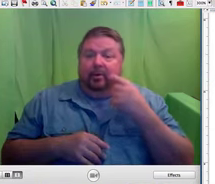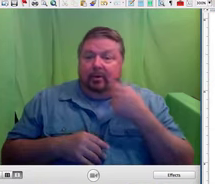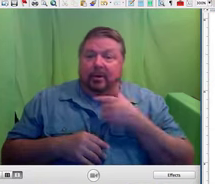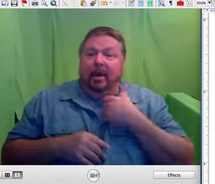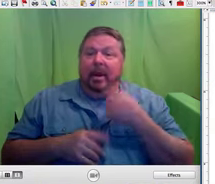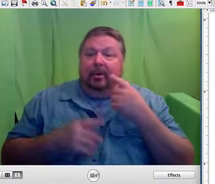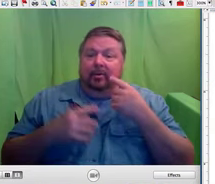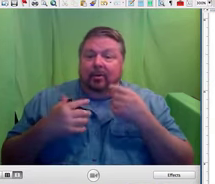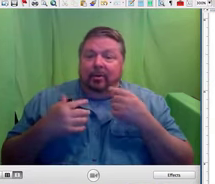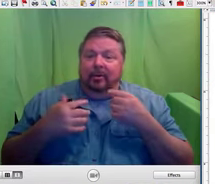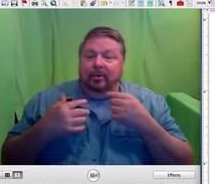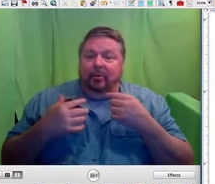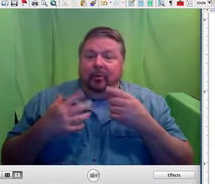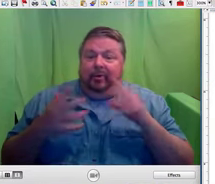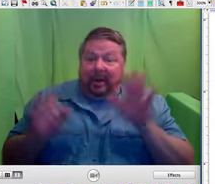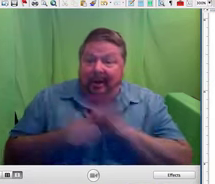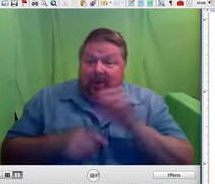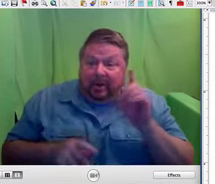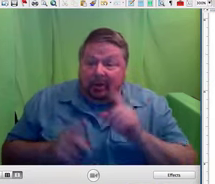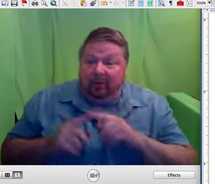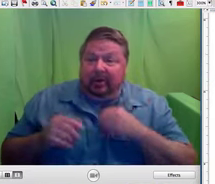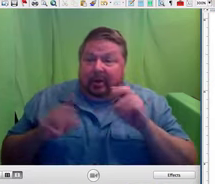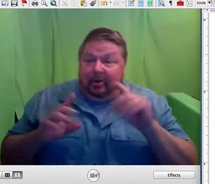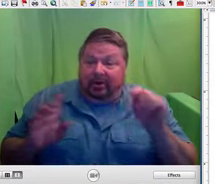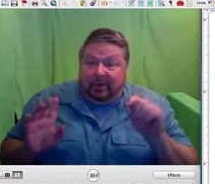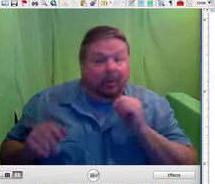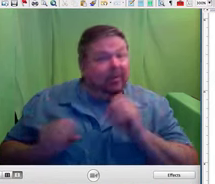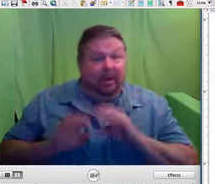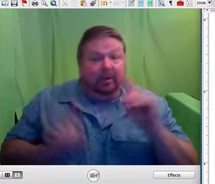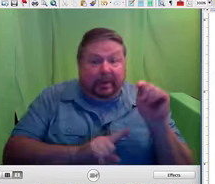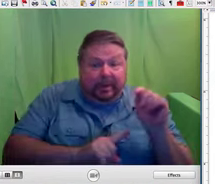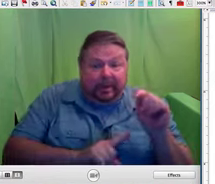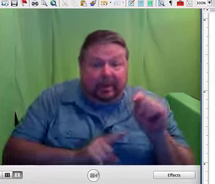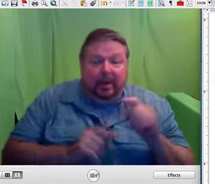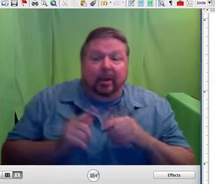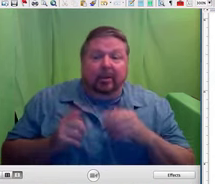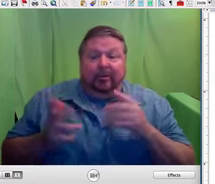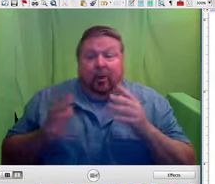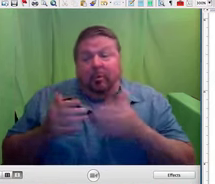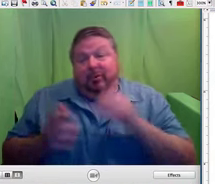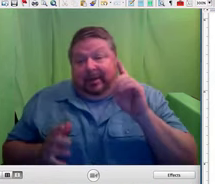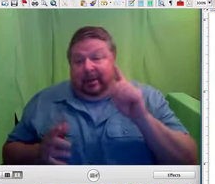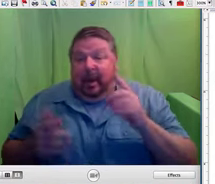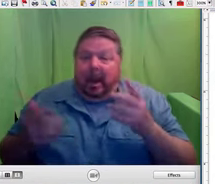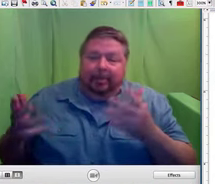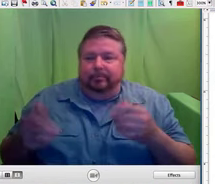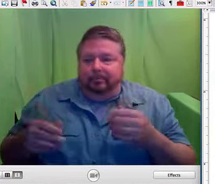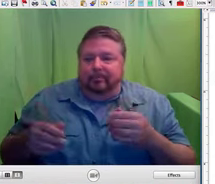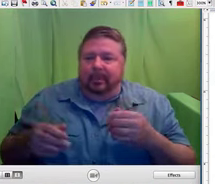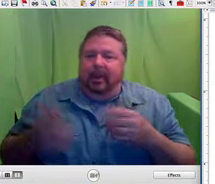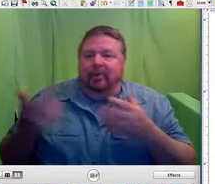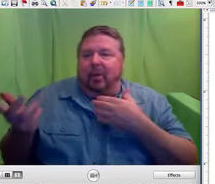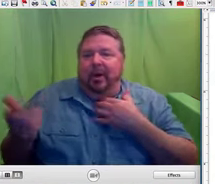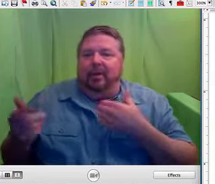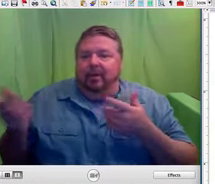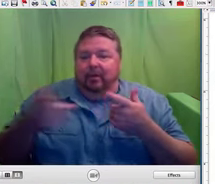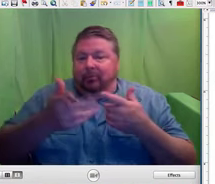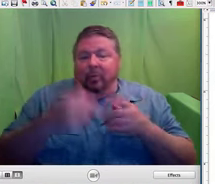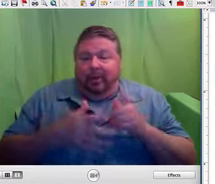Ladder. Ladder. Was it a clear D? Was it a clear T? It wasn't a clear T. It was almost a D.